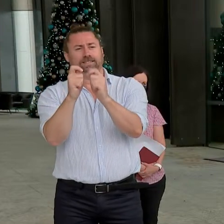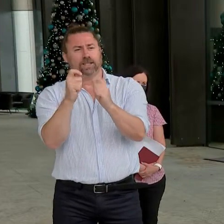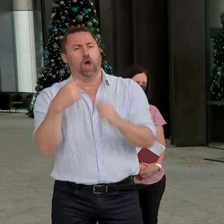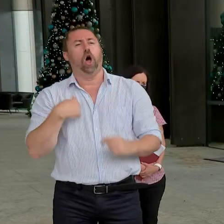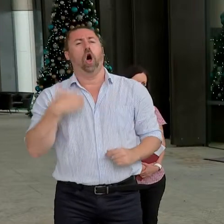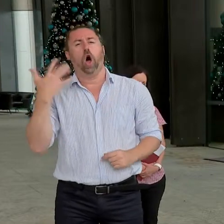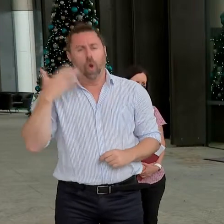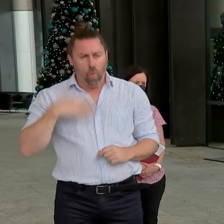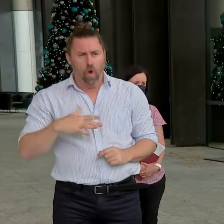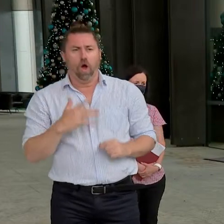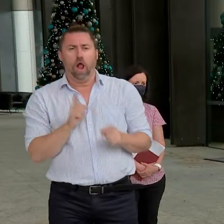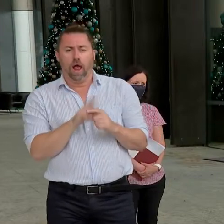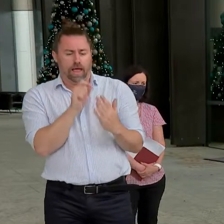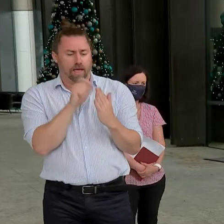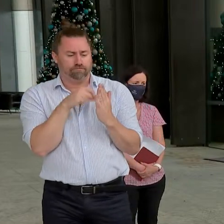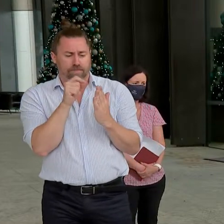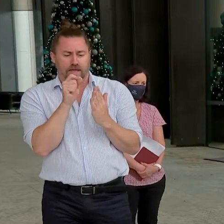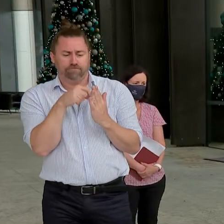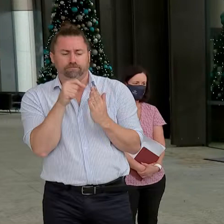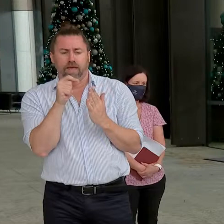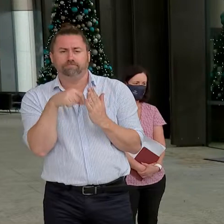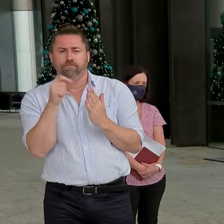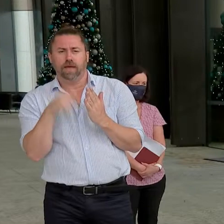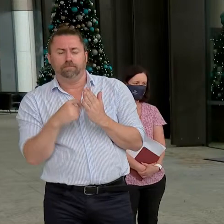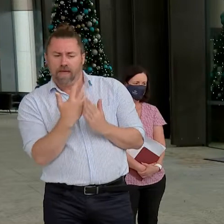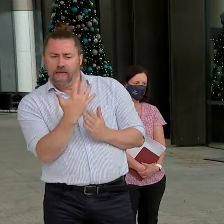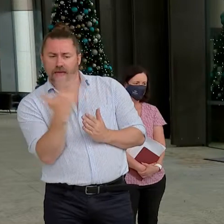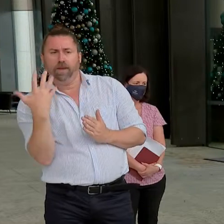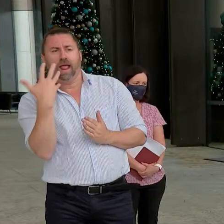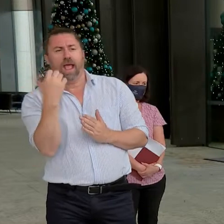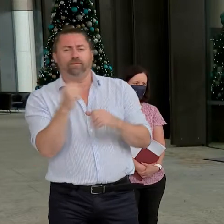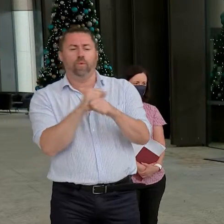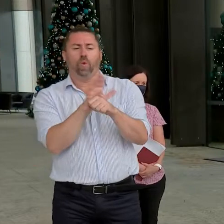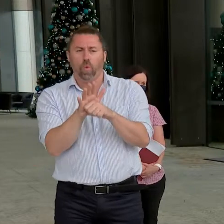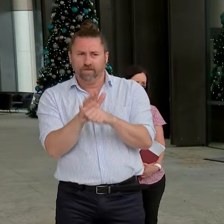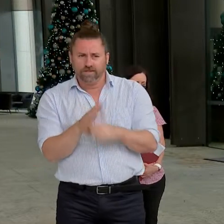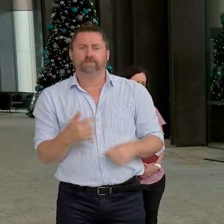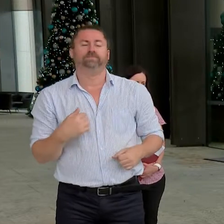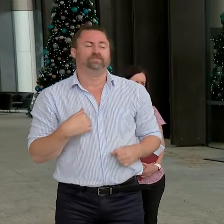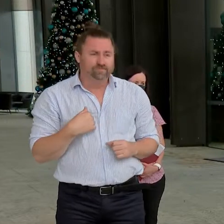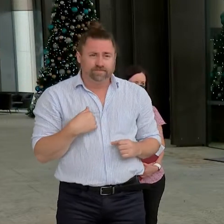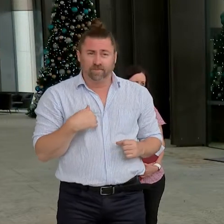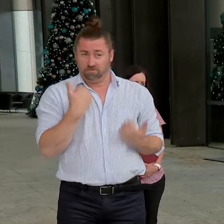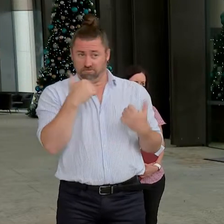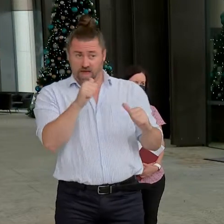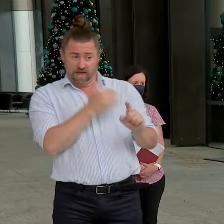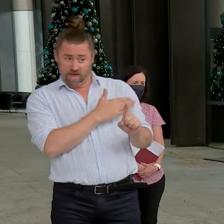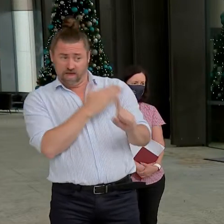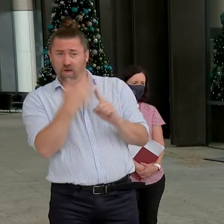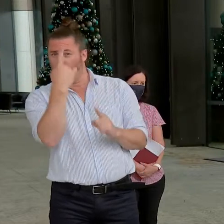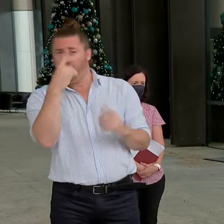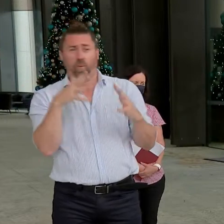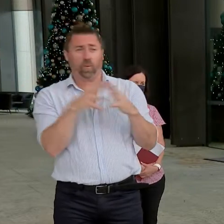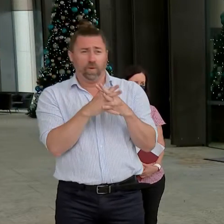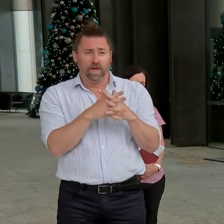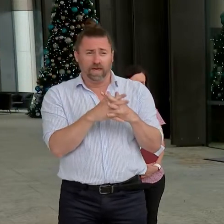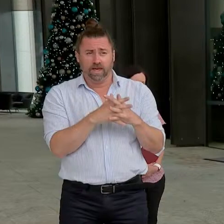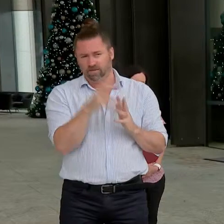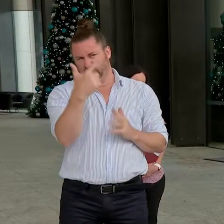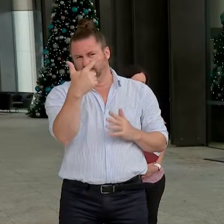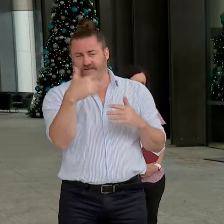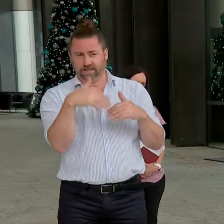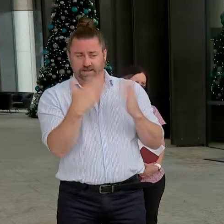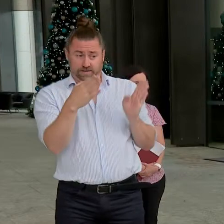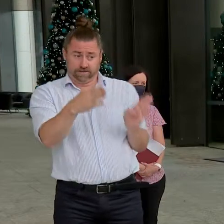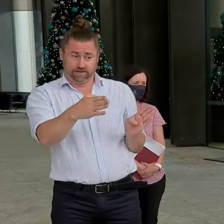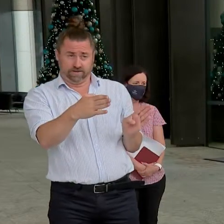are actually testing positive from them. We have data from now for the last 7 days, or for the 7 days leading up to